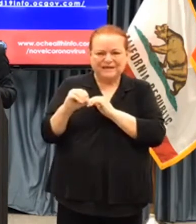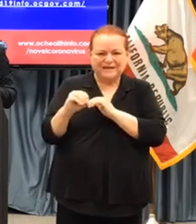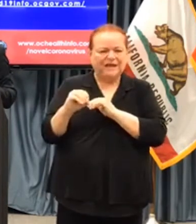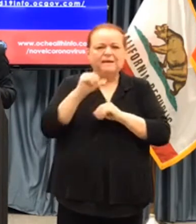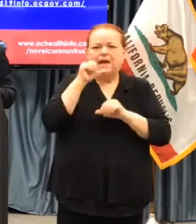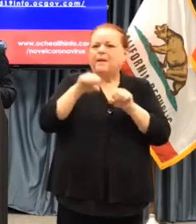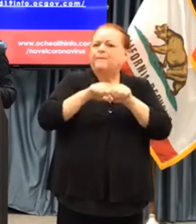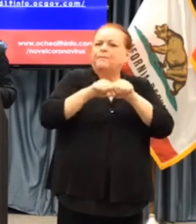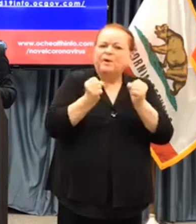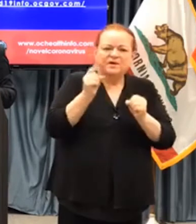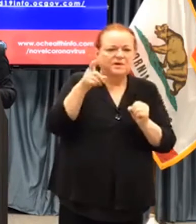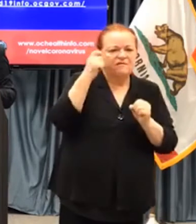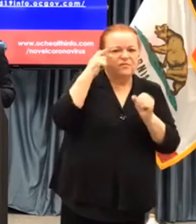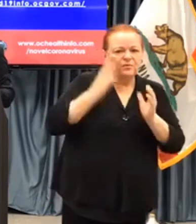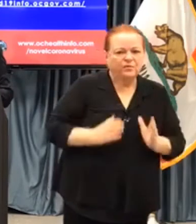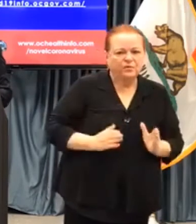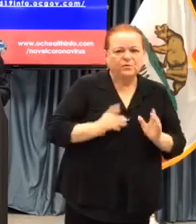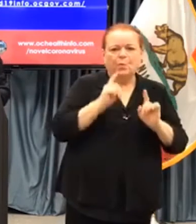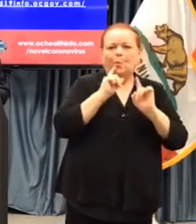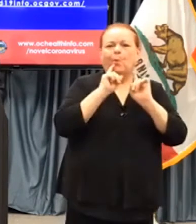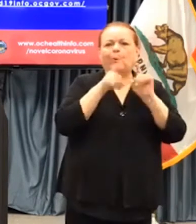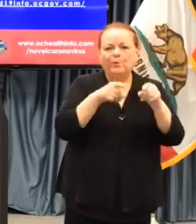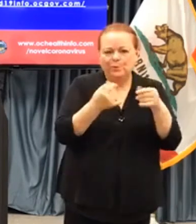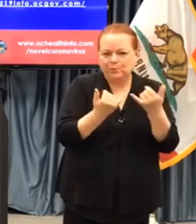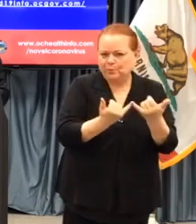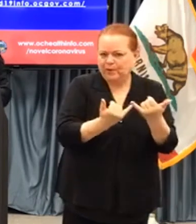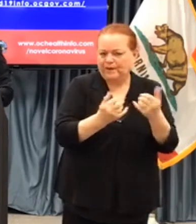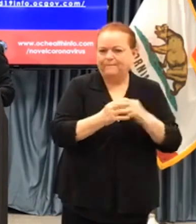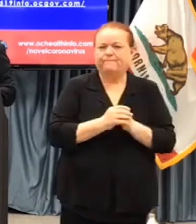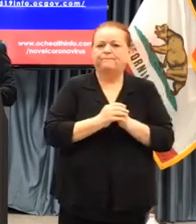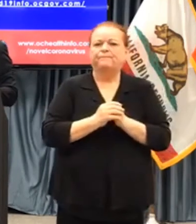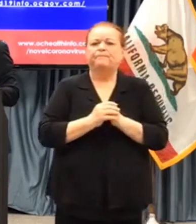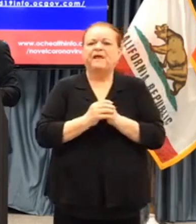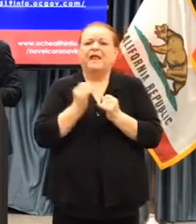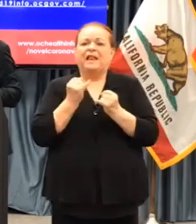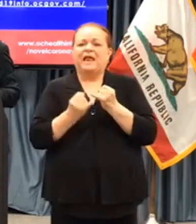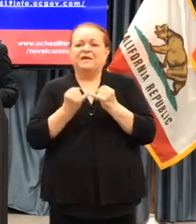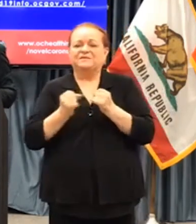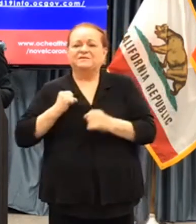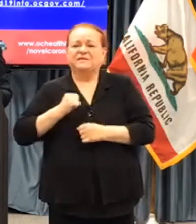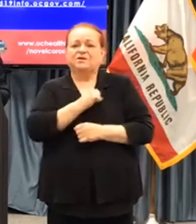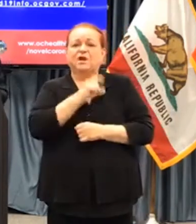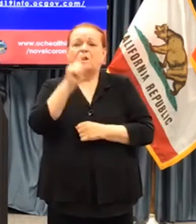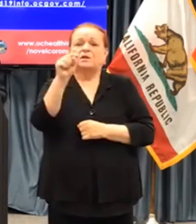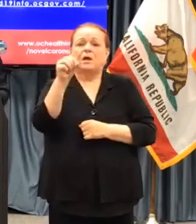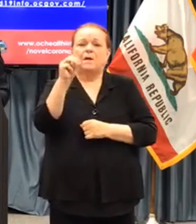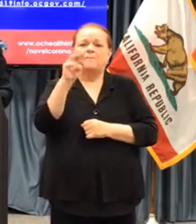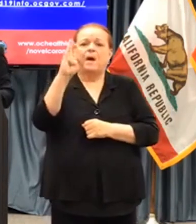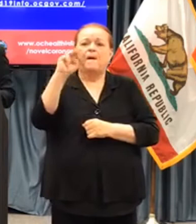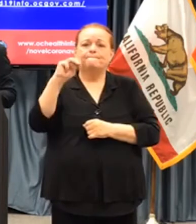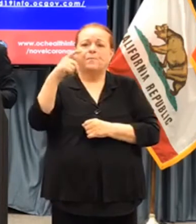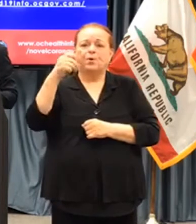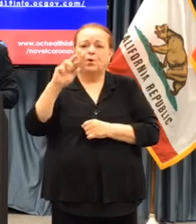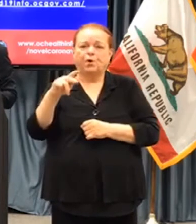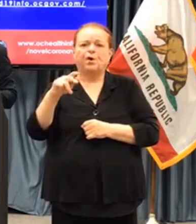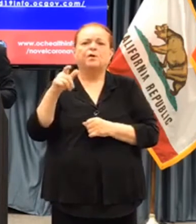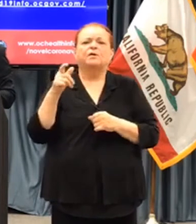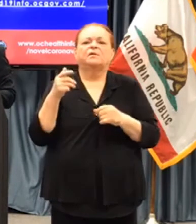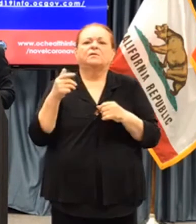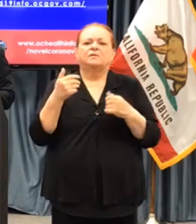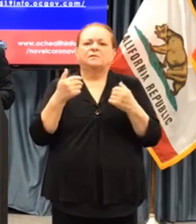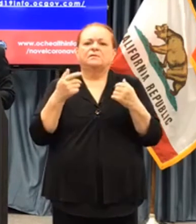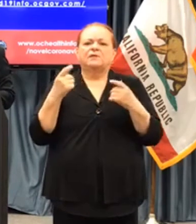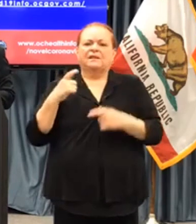governor's orders today. And then lastly, Senator Tom Umberg is carrying legislation sponsored by